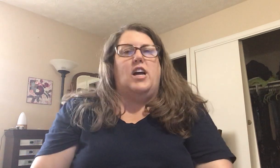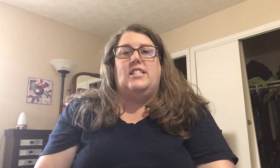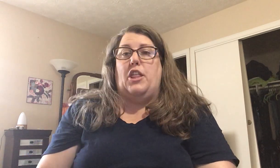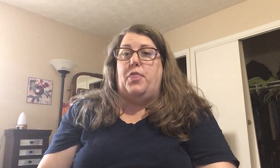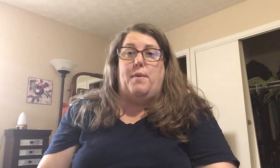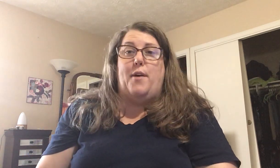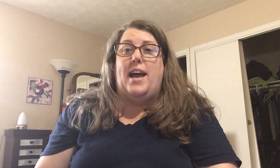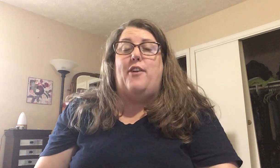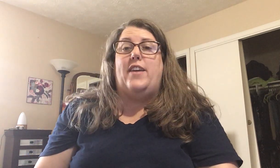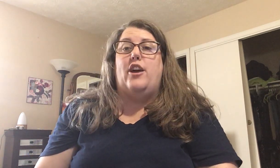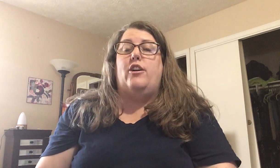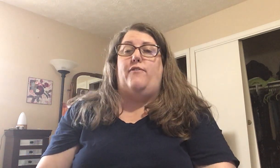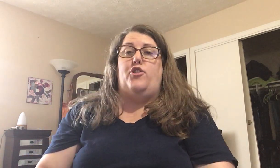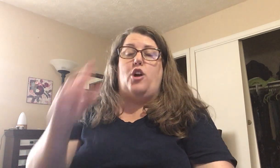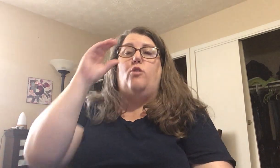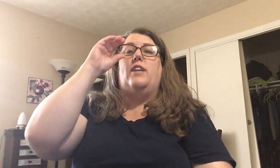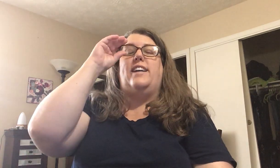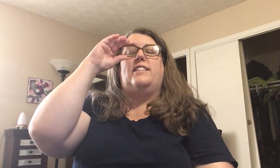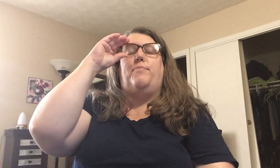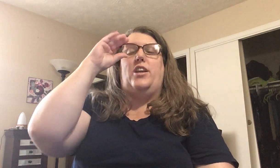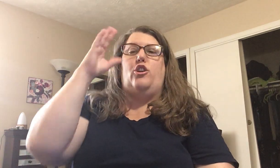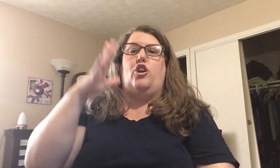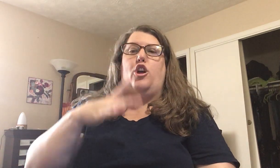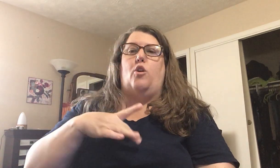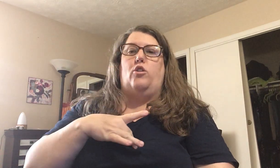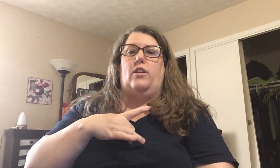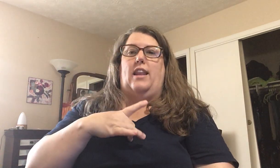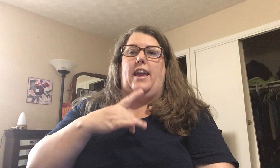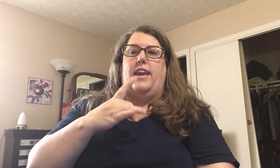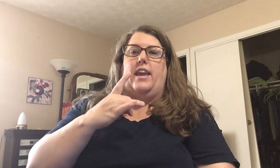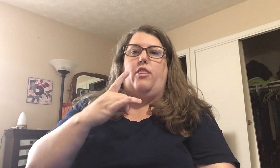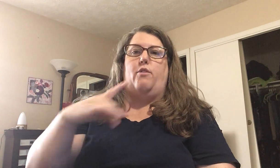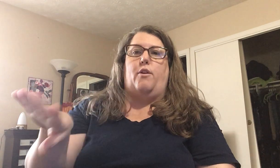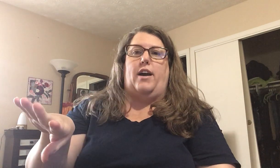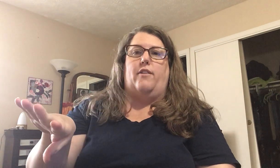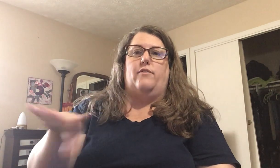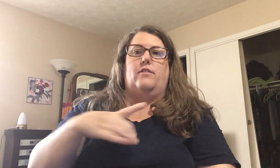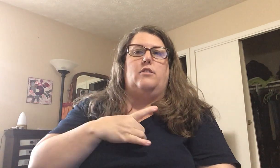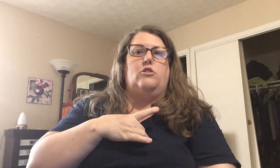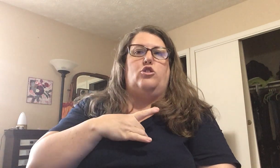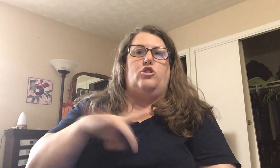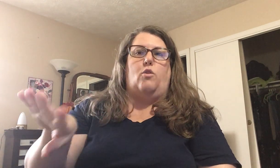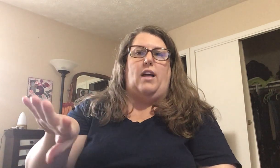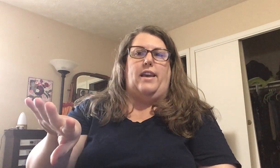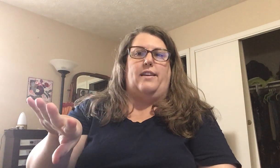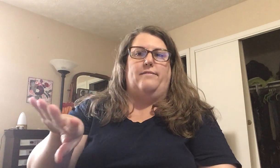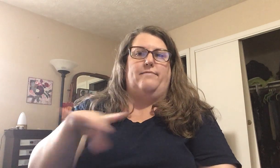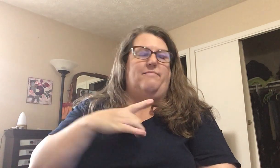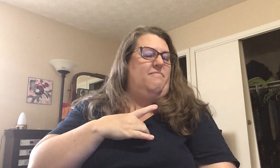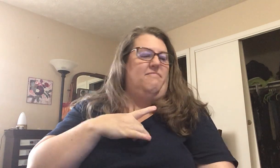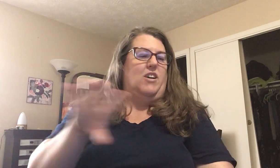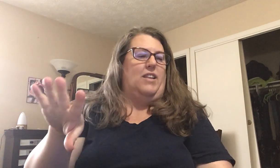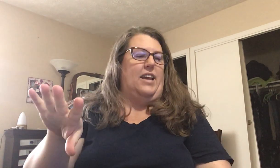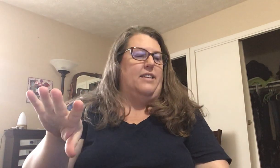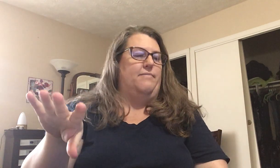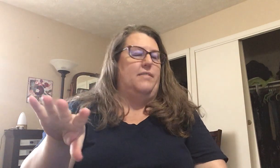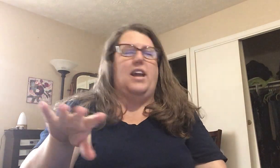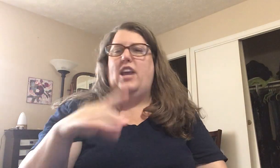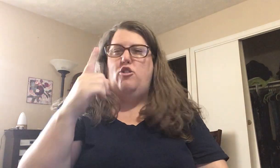Just to throw it out there, if you don't like something, you can go like and throw it out. Don't like. And usually